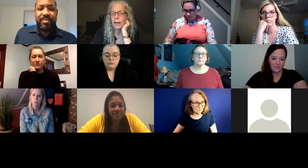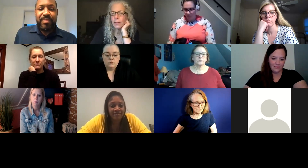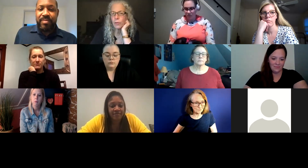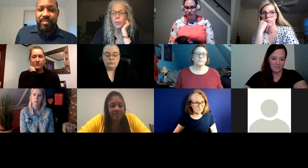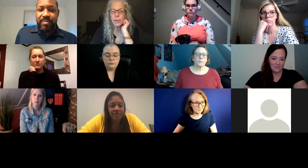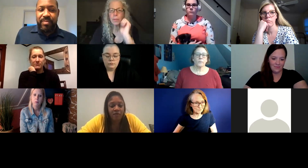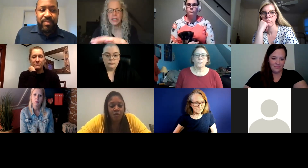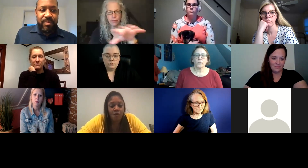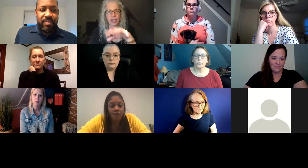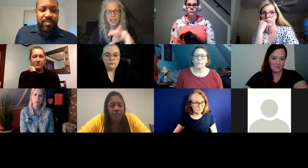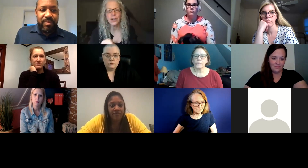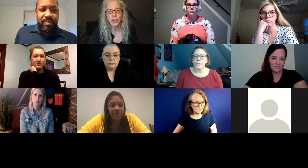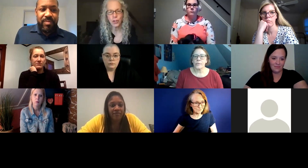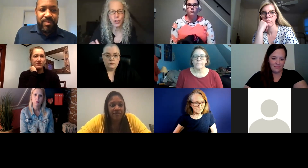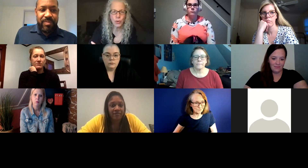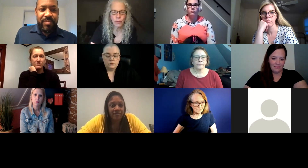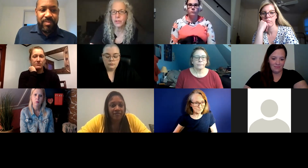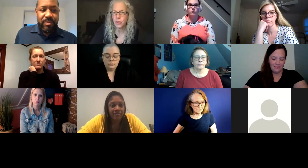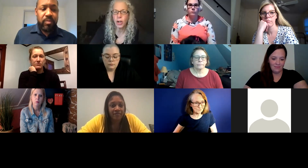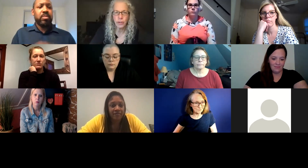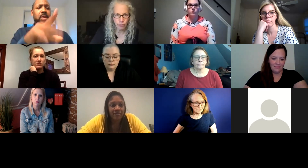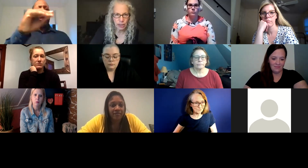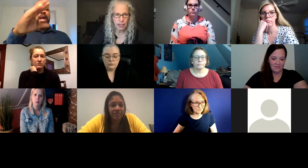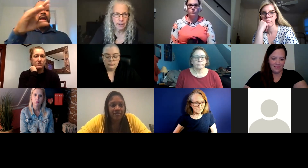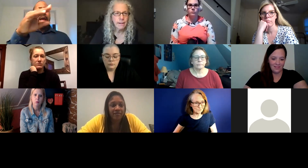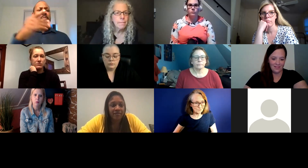I'm removing myself from the discussion so that you can talk freely.